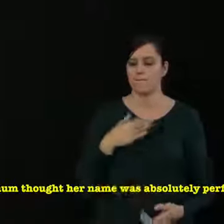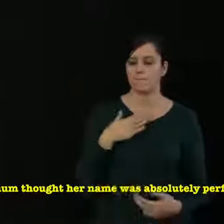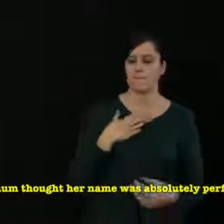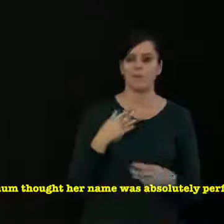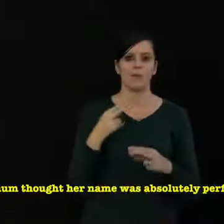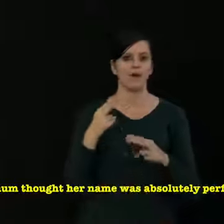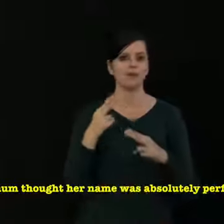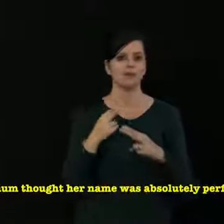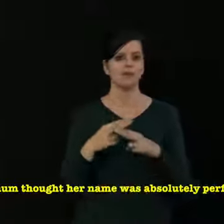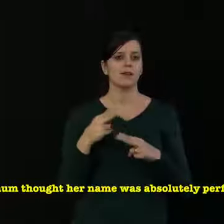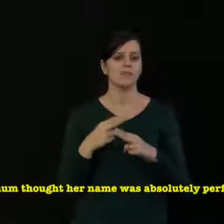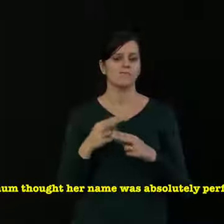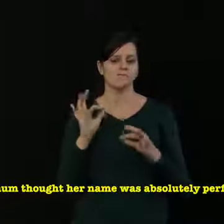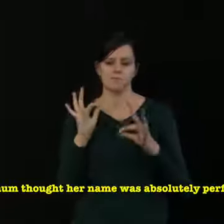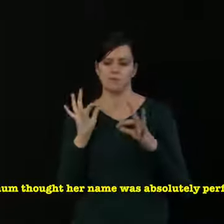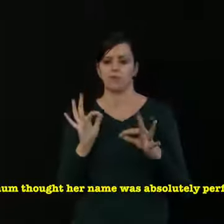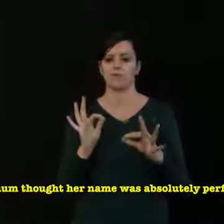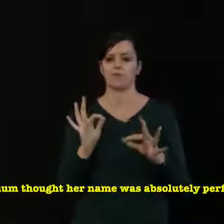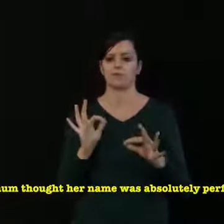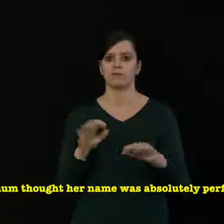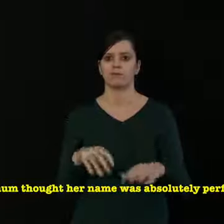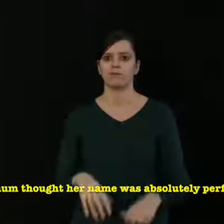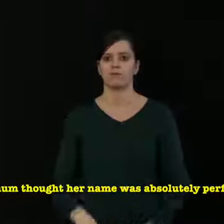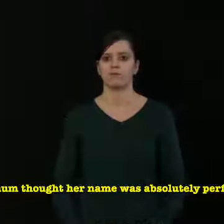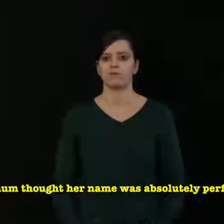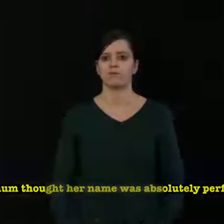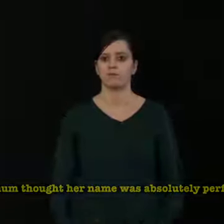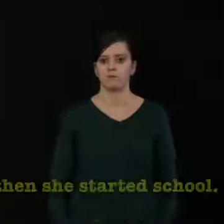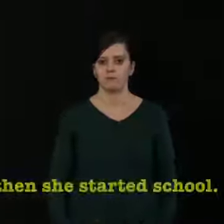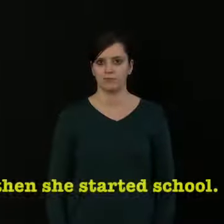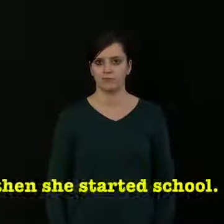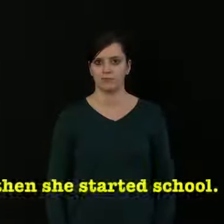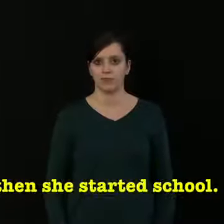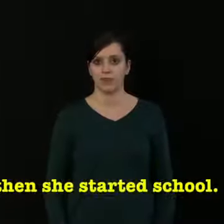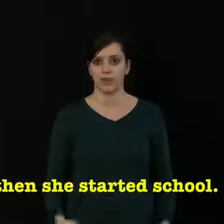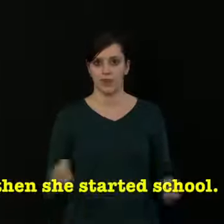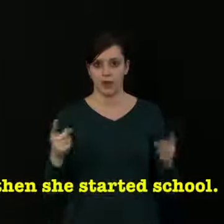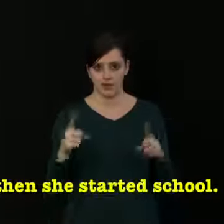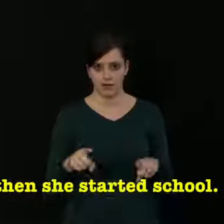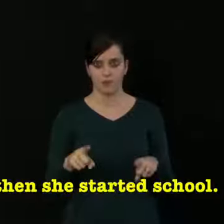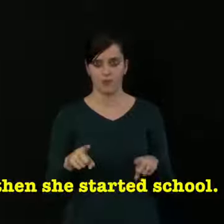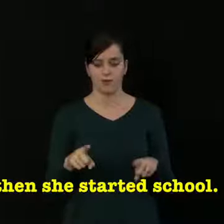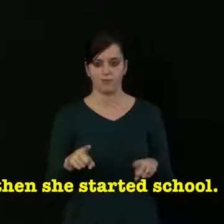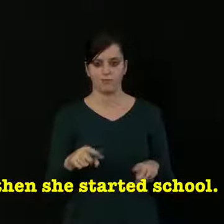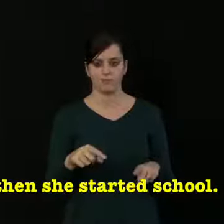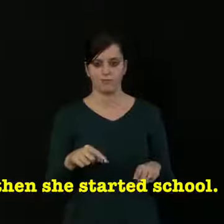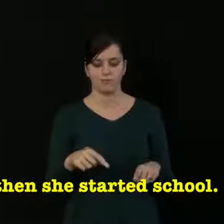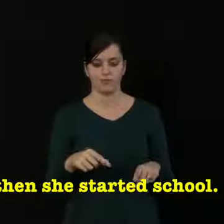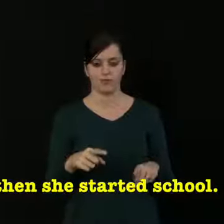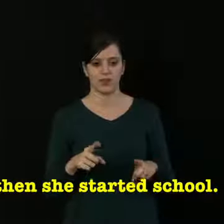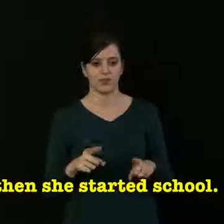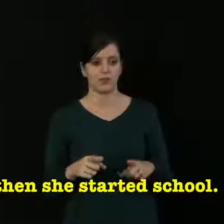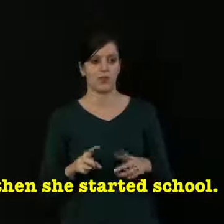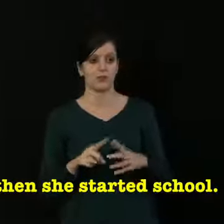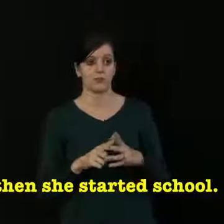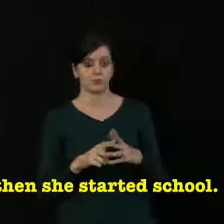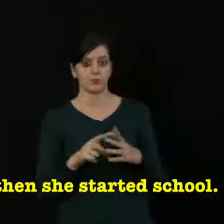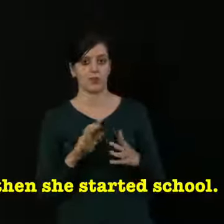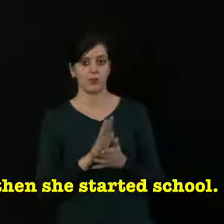Chrysanthemum thought her name was absolutely perfect. And then she started